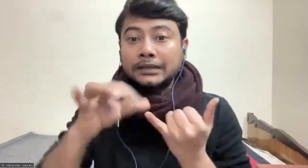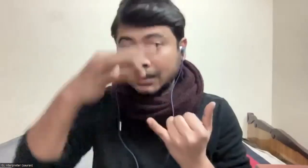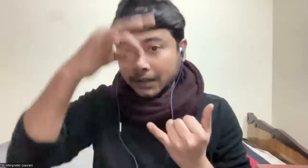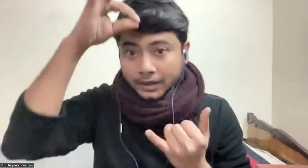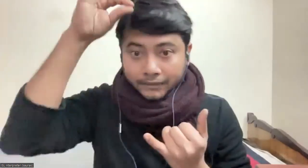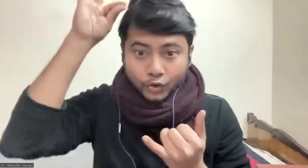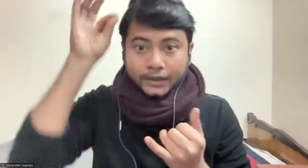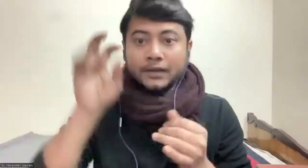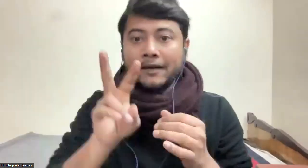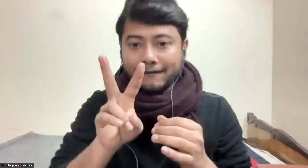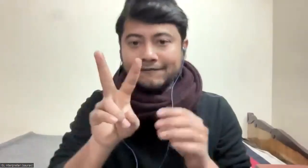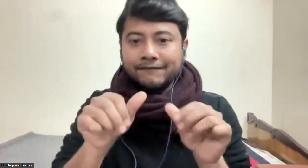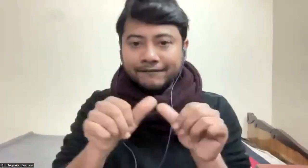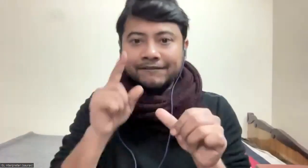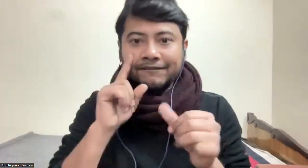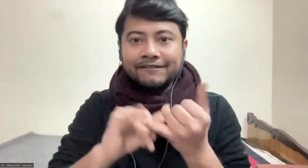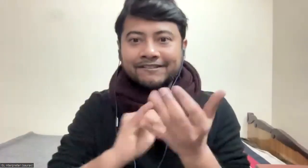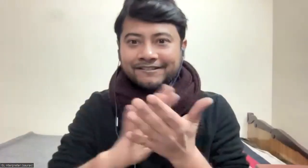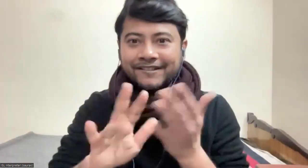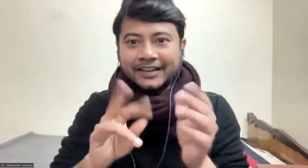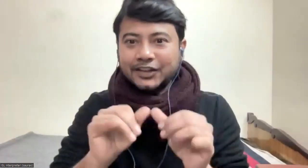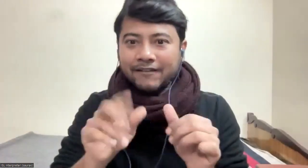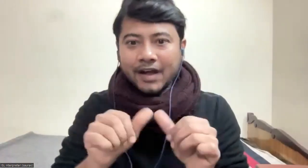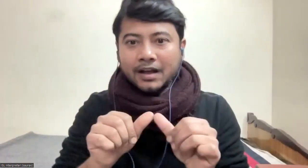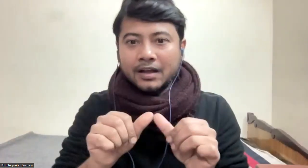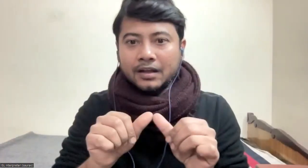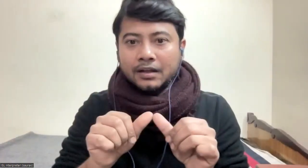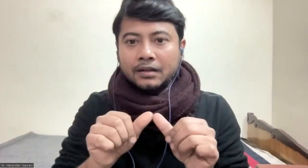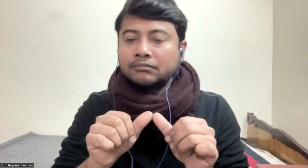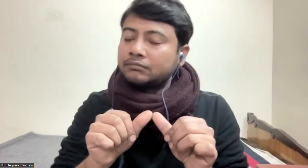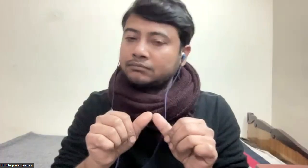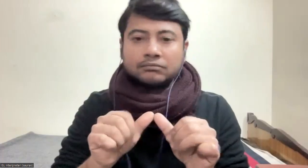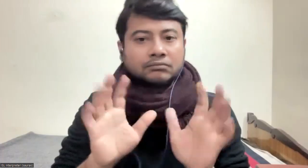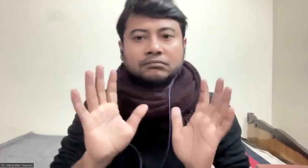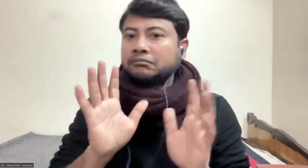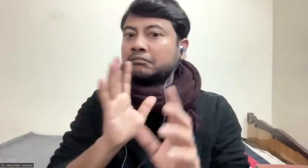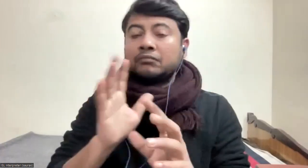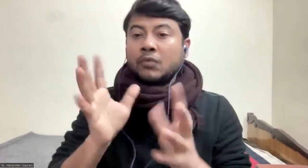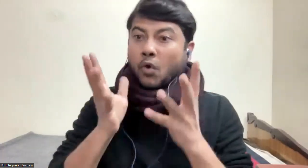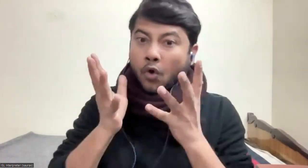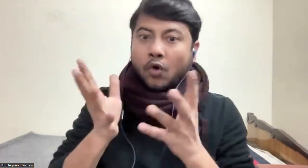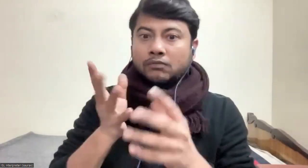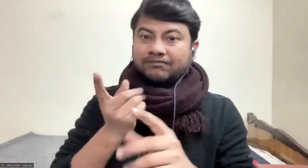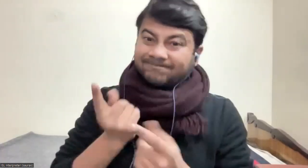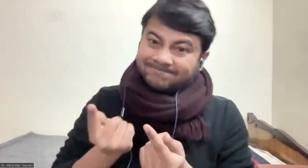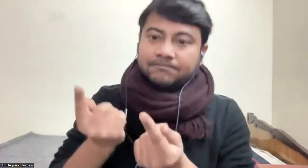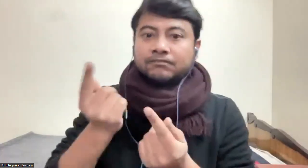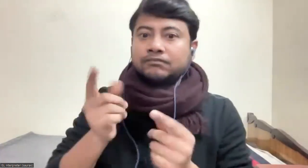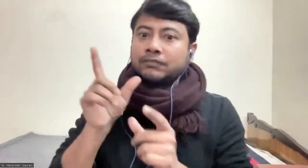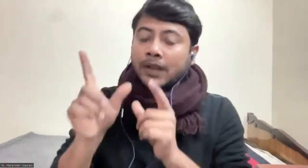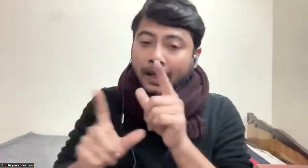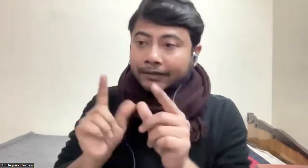a Vaishnava or never offend a devotee of Supreme Lord. In fact, on this, there is a very